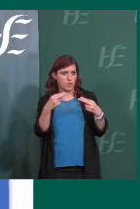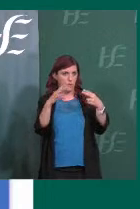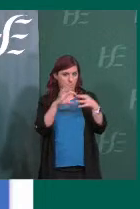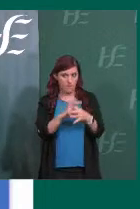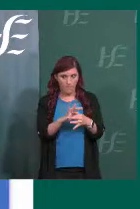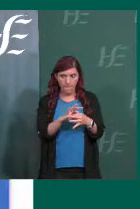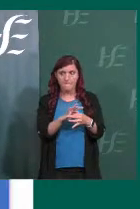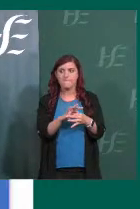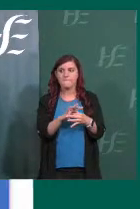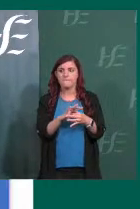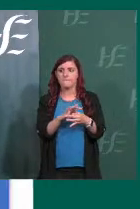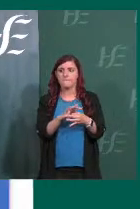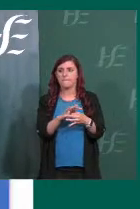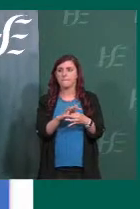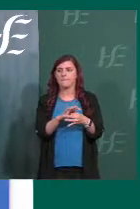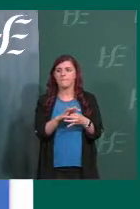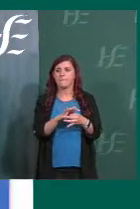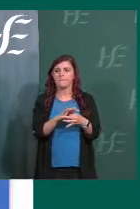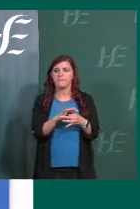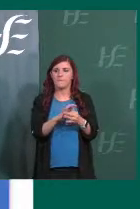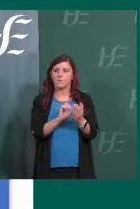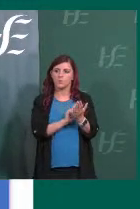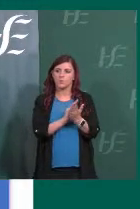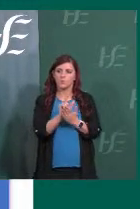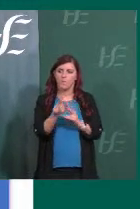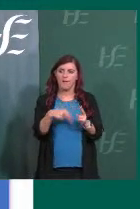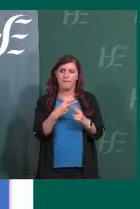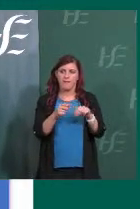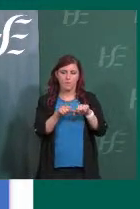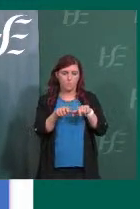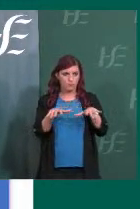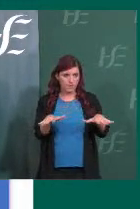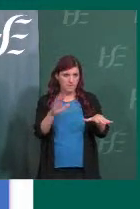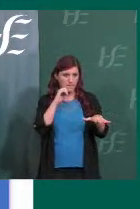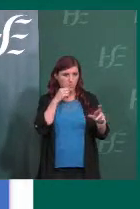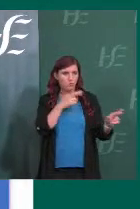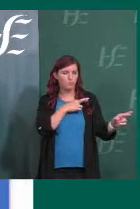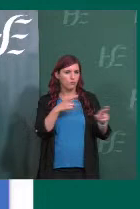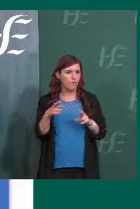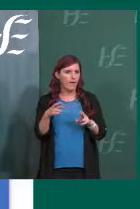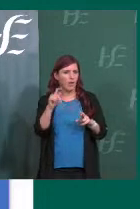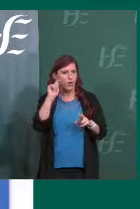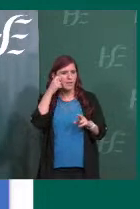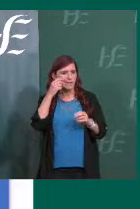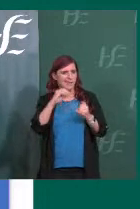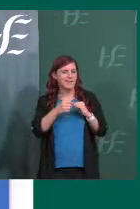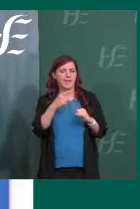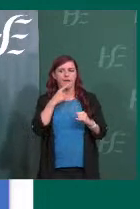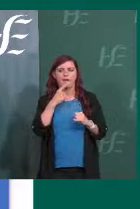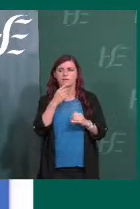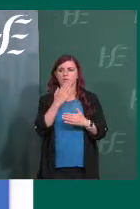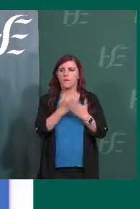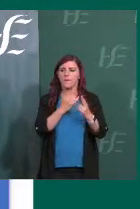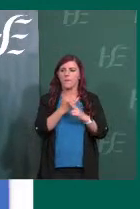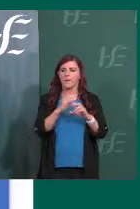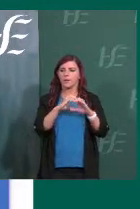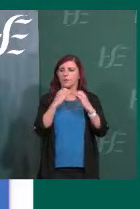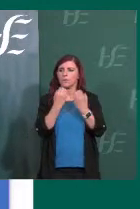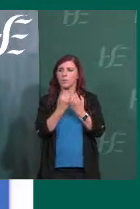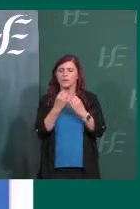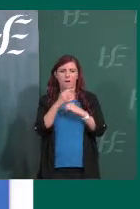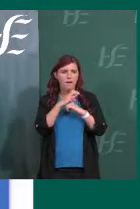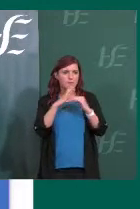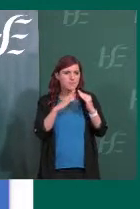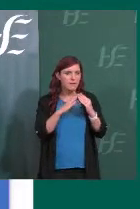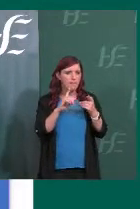again. Again, the impact of those is less than it was, but we have outbreaks in community hospital. The acute hospitals, we've talked